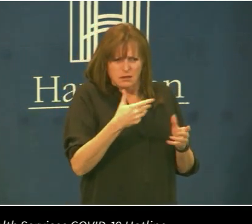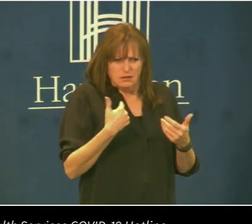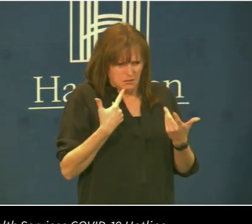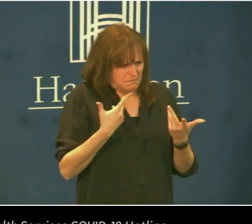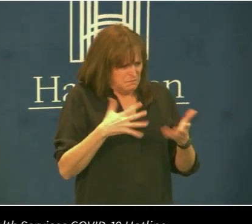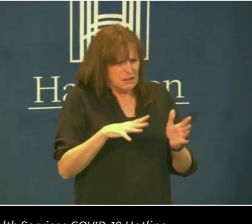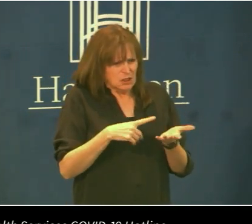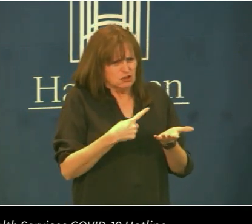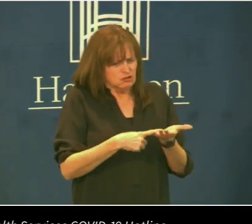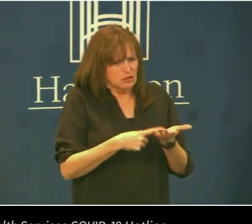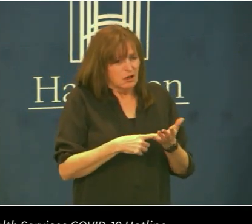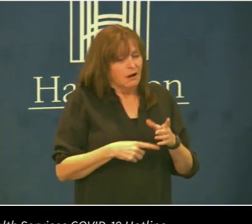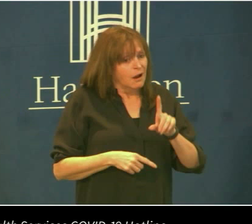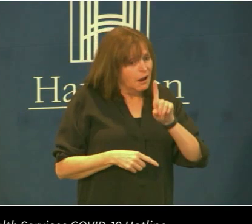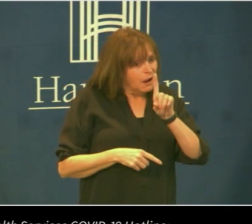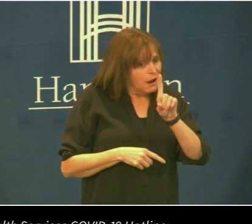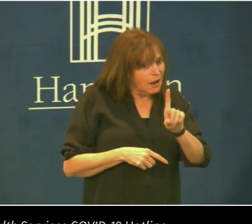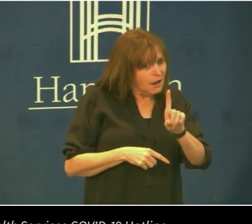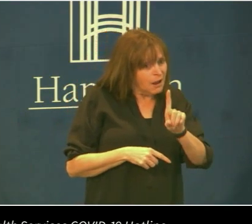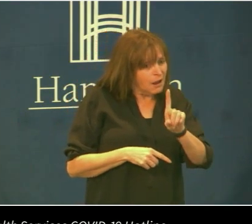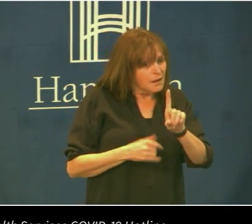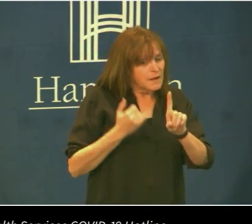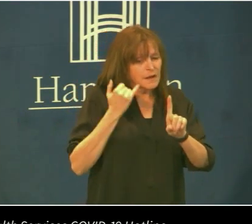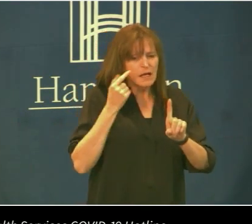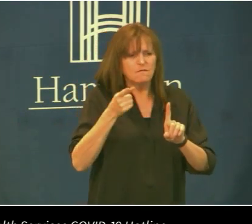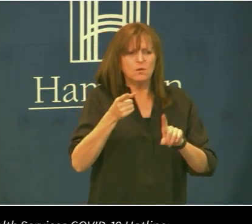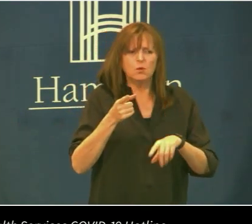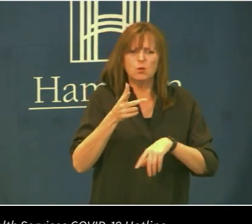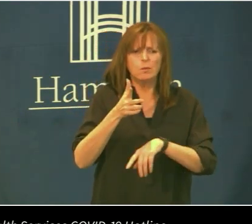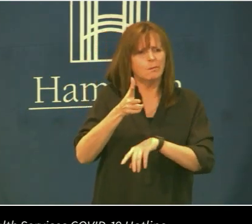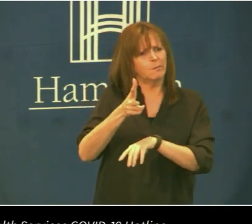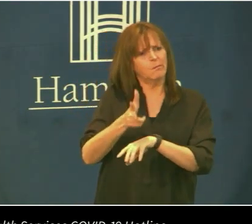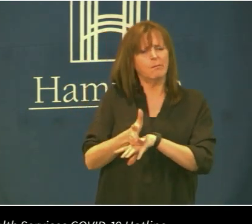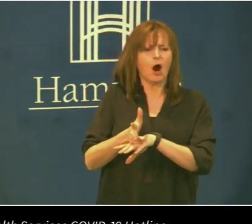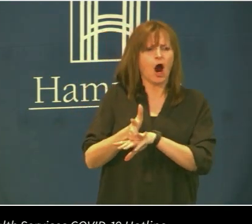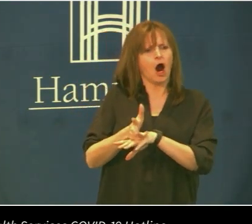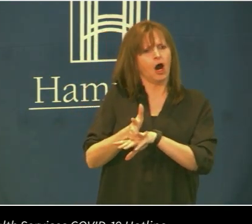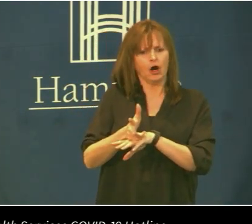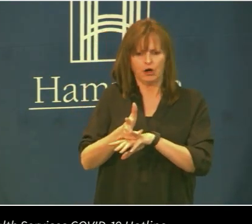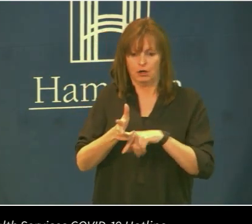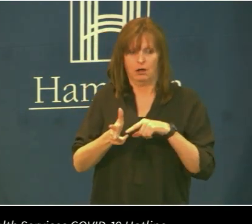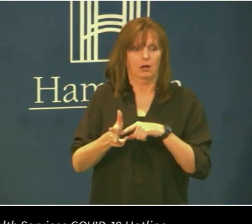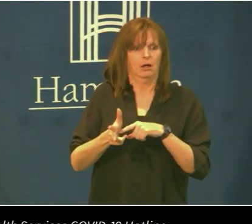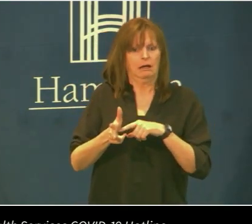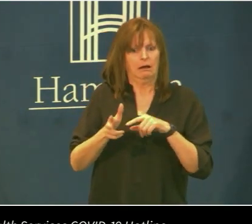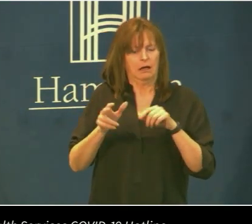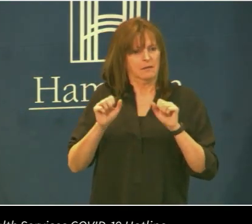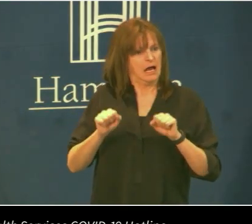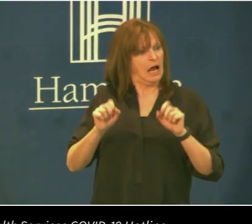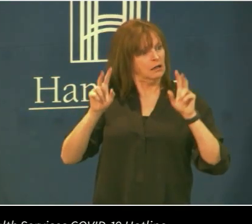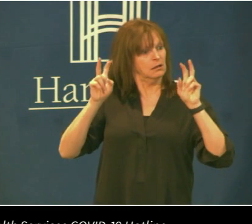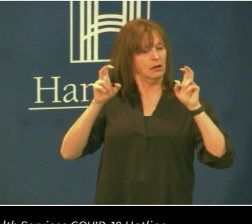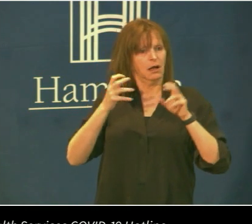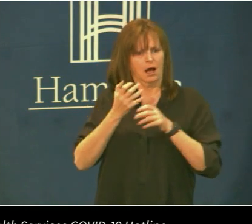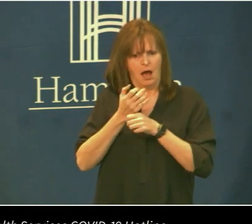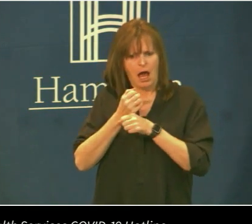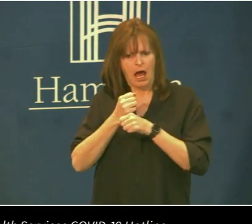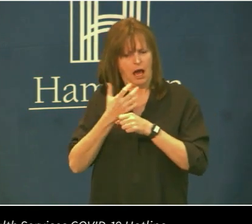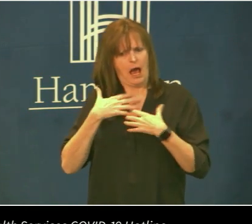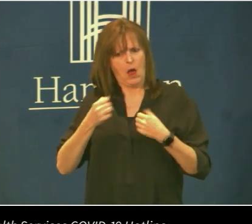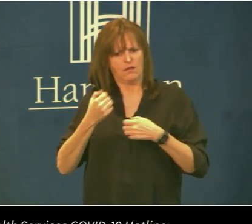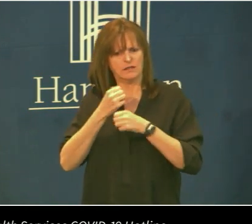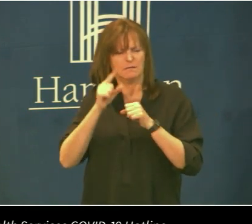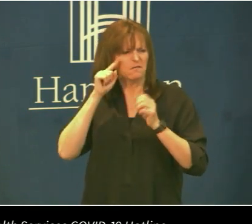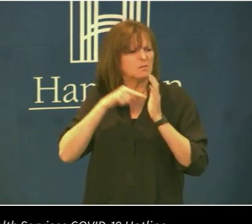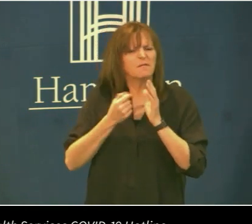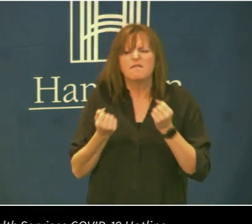parking that impacts on health and safety. COVID-19, for instance, is not an excuse to park in front of a fire hydrant that